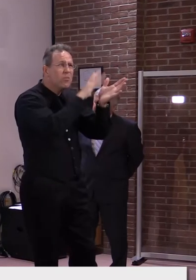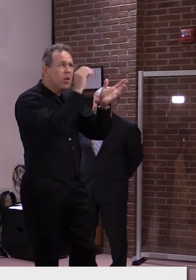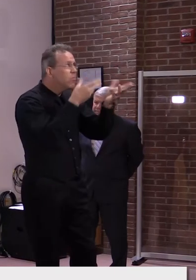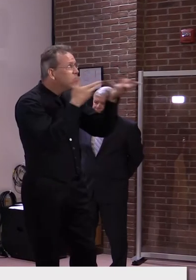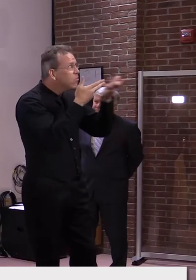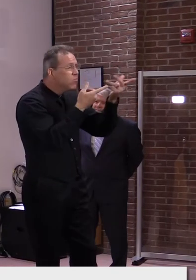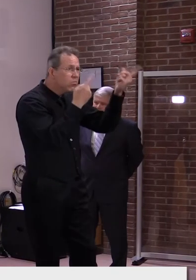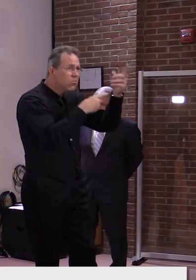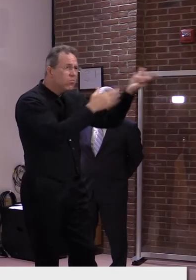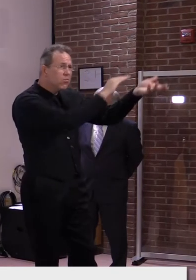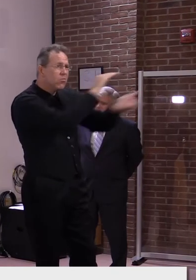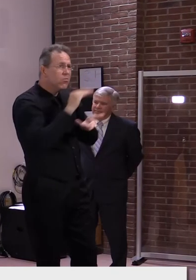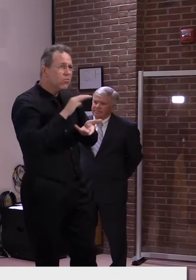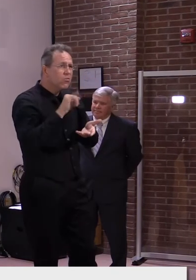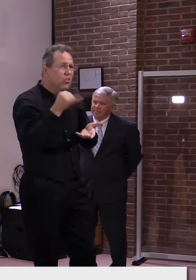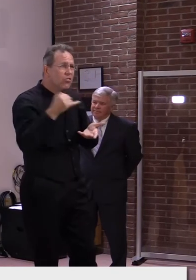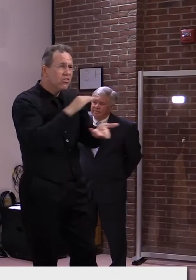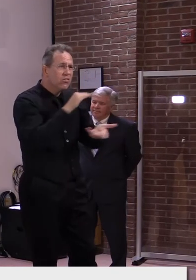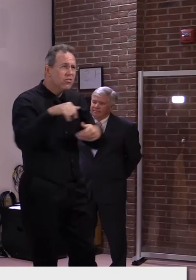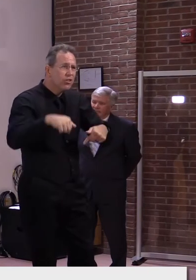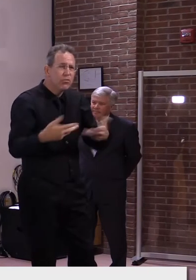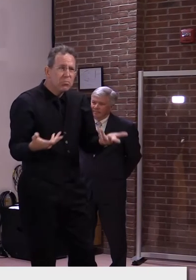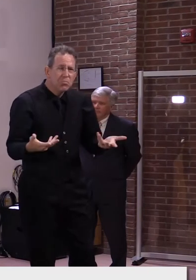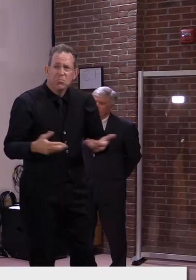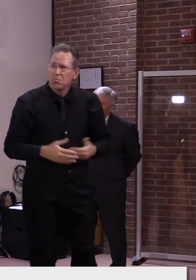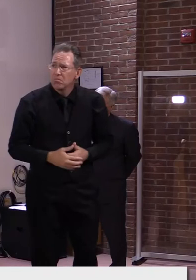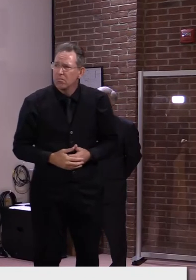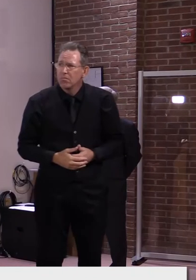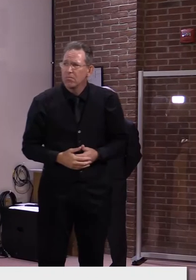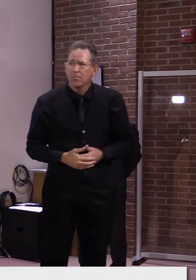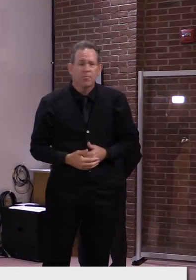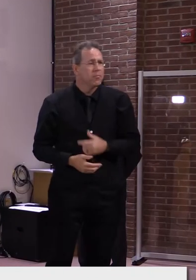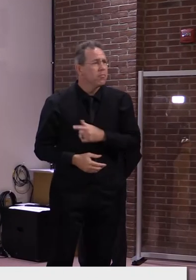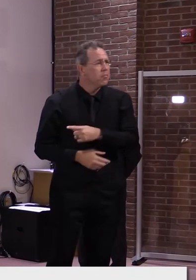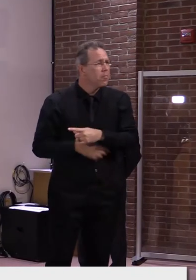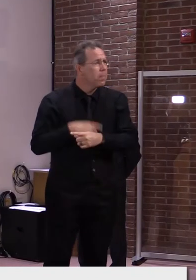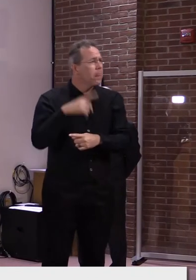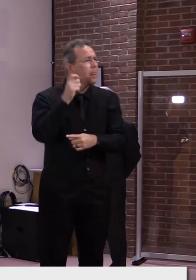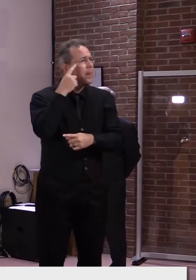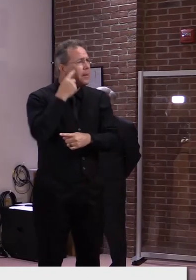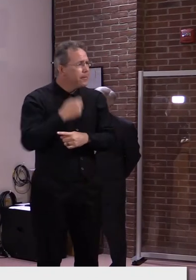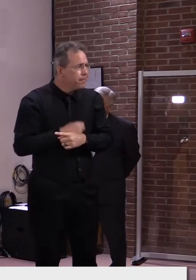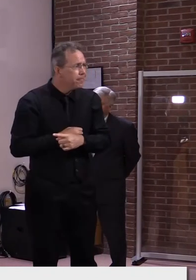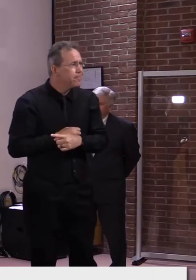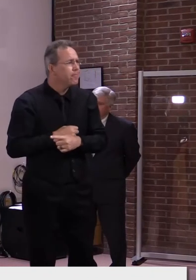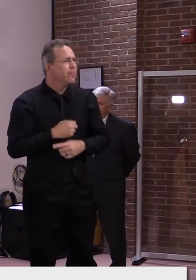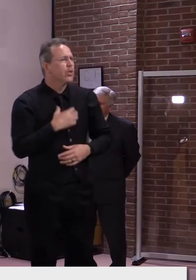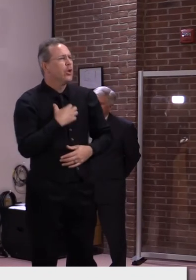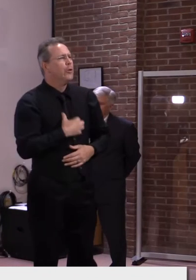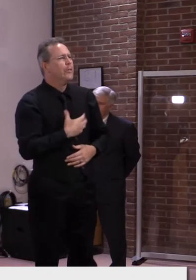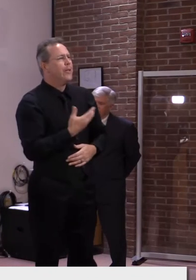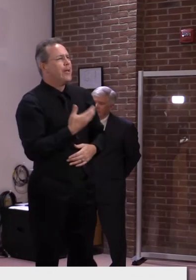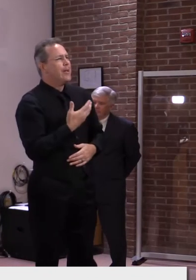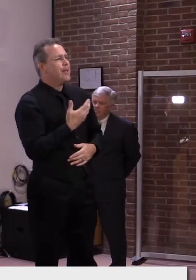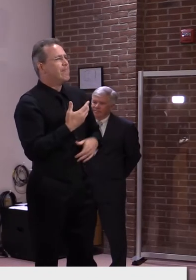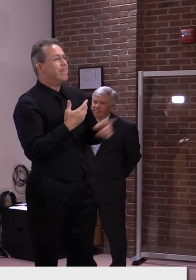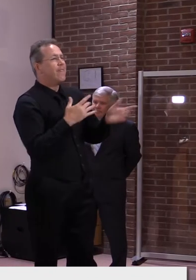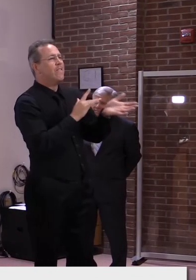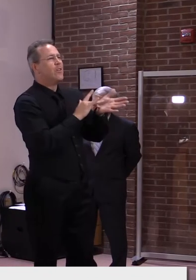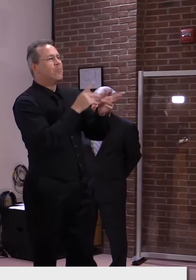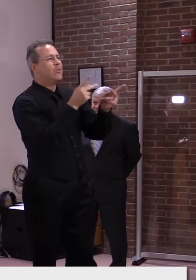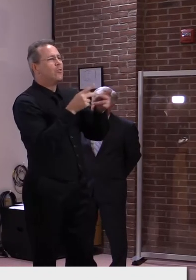Yeah, I'm sure there's a better way to market it. I would think that some of the individual pharmacies, if that was something